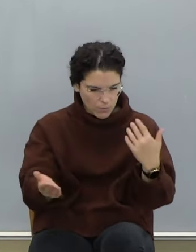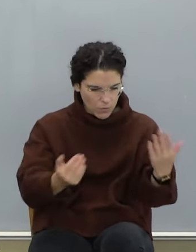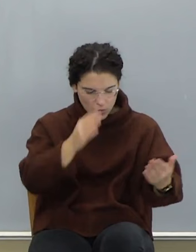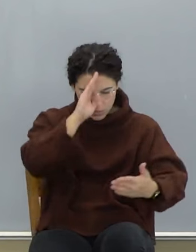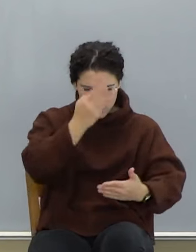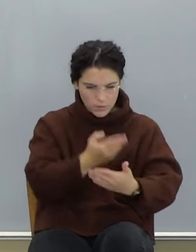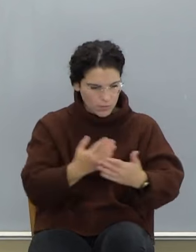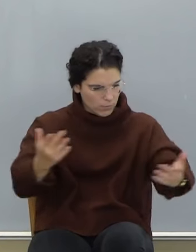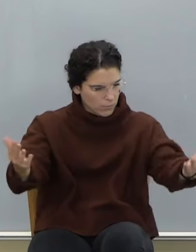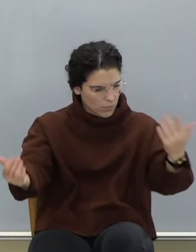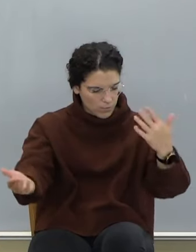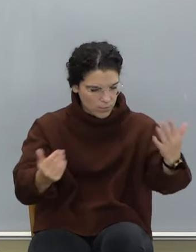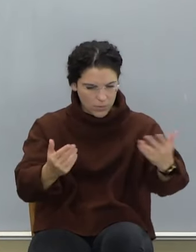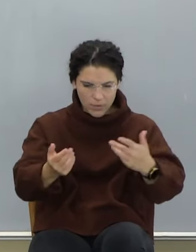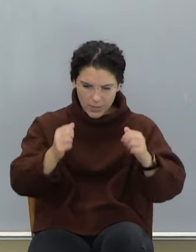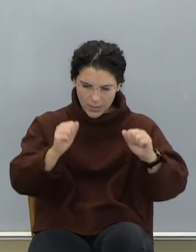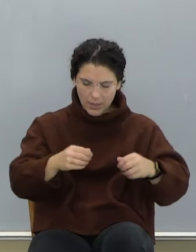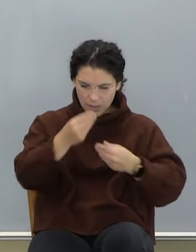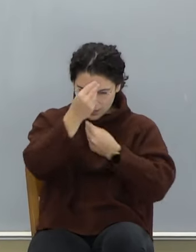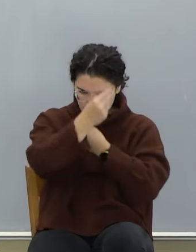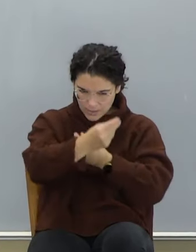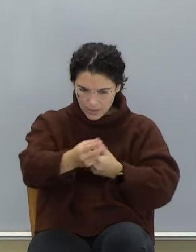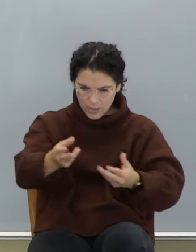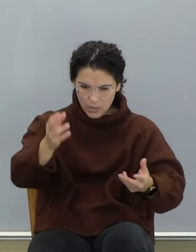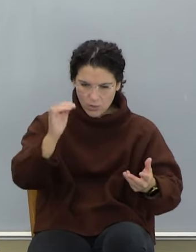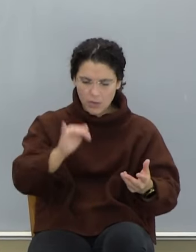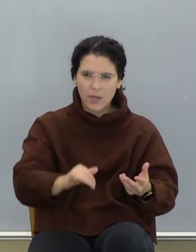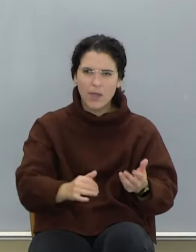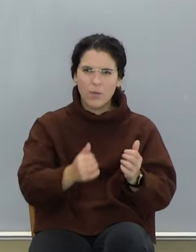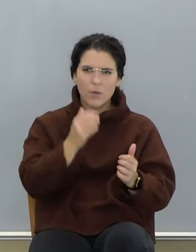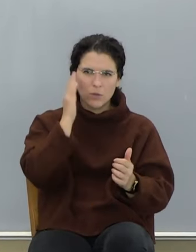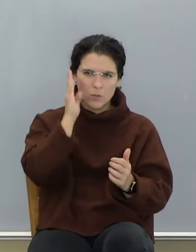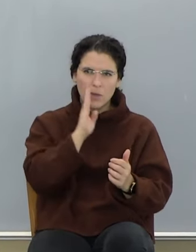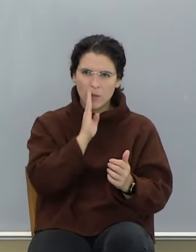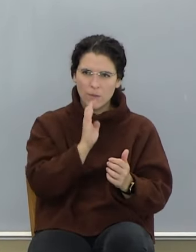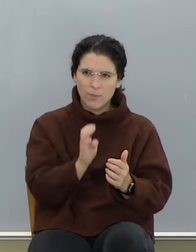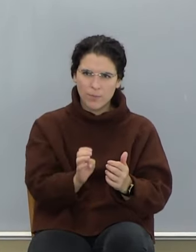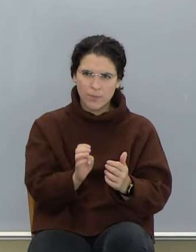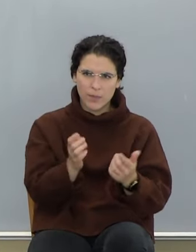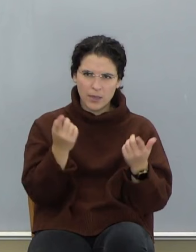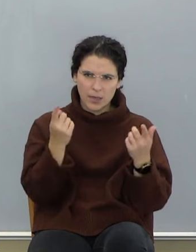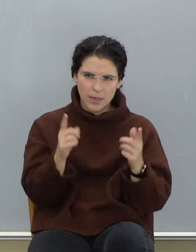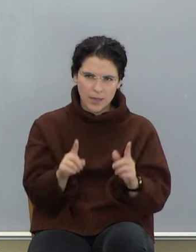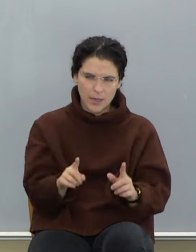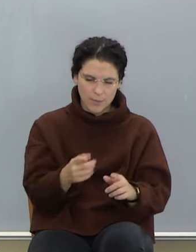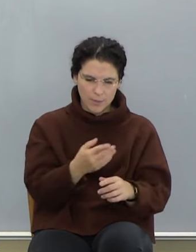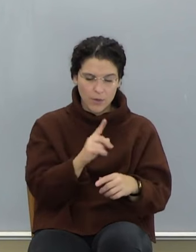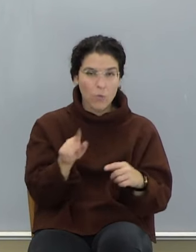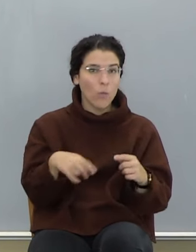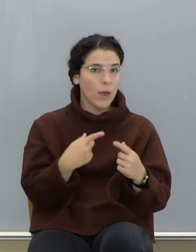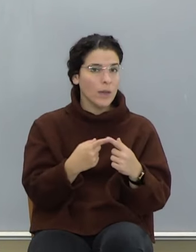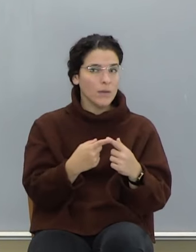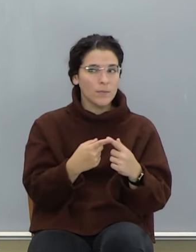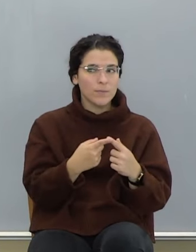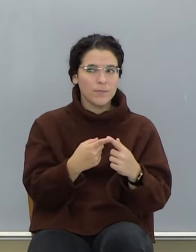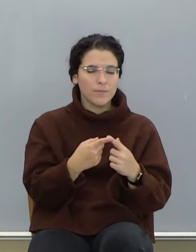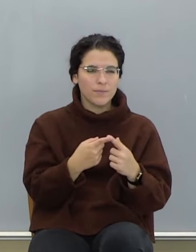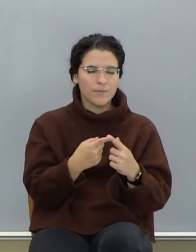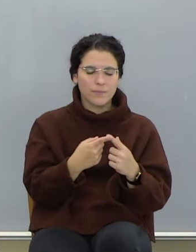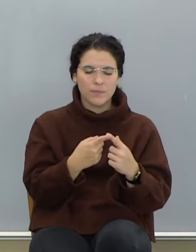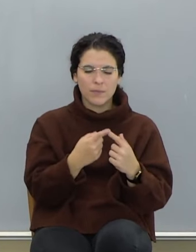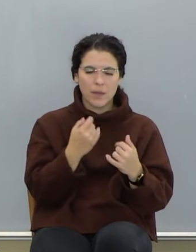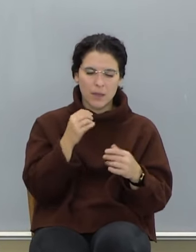together that I may tell you that which shall befall you when? In